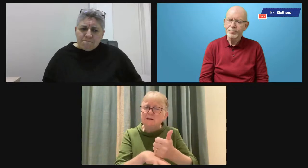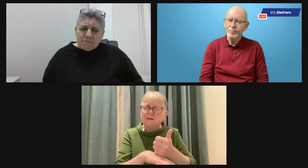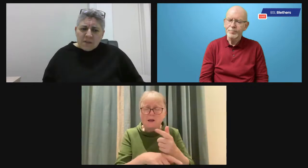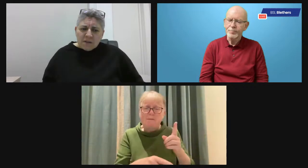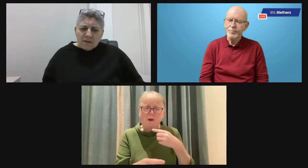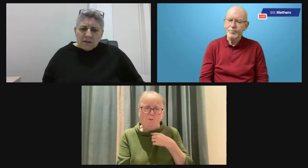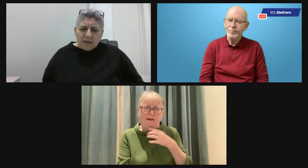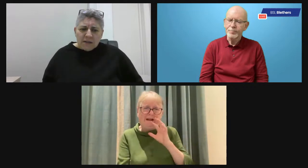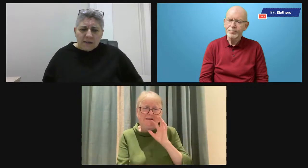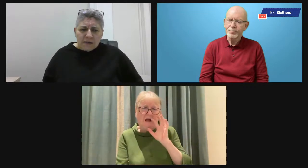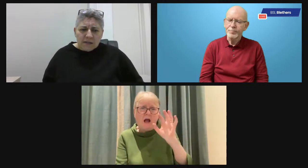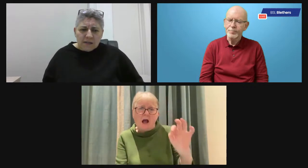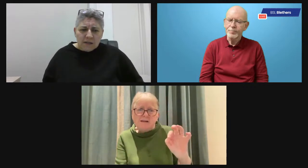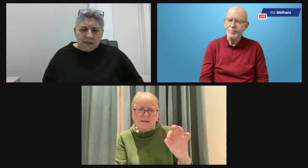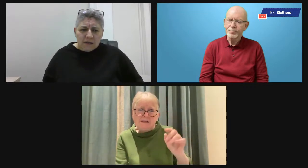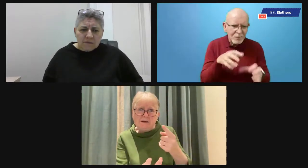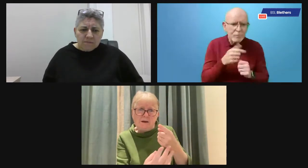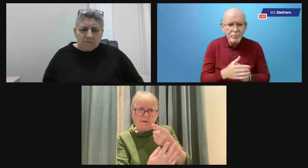think?